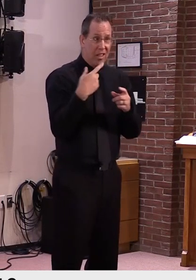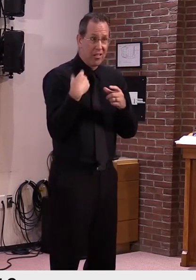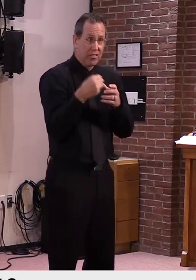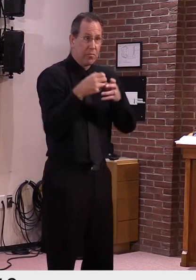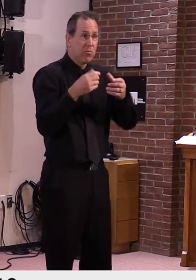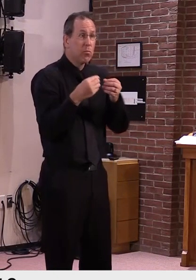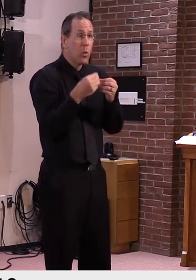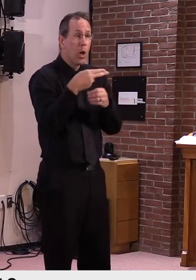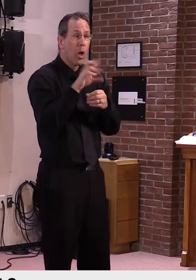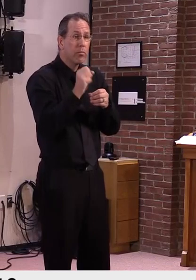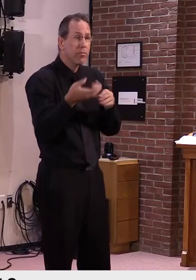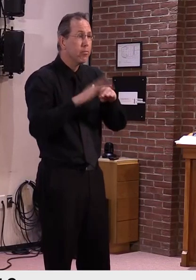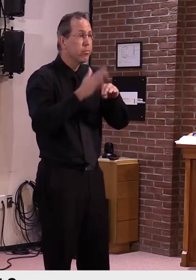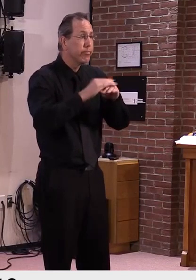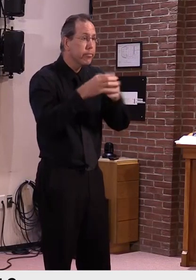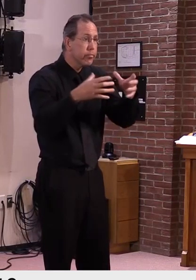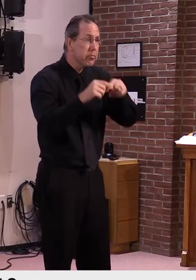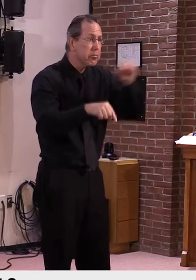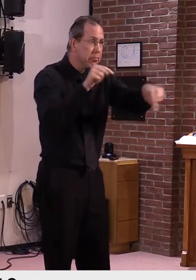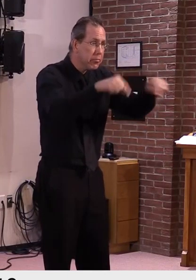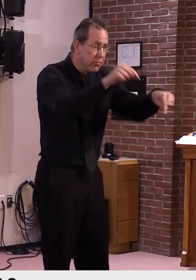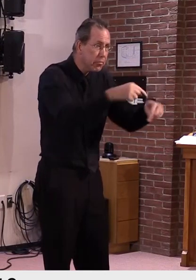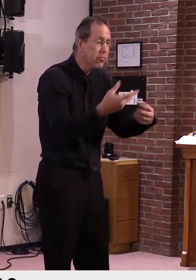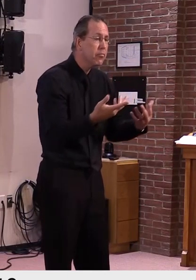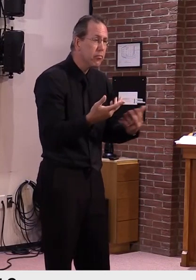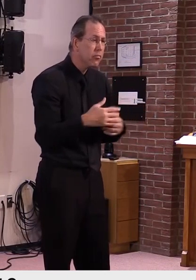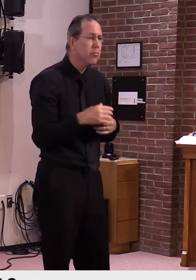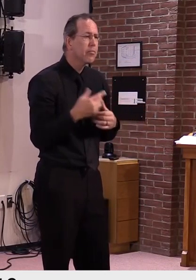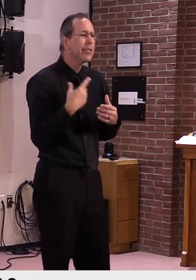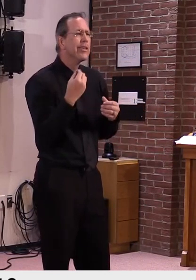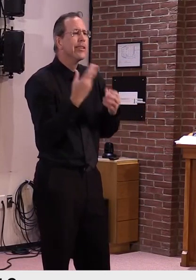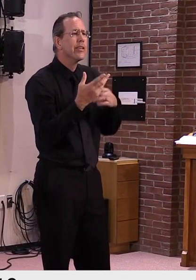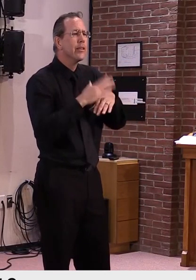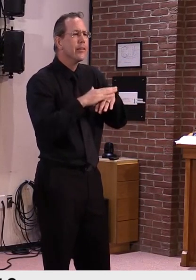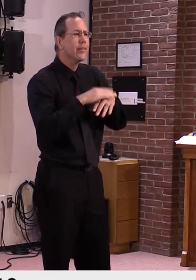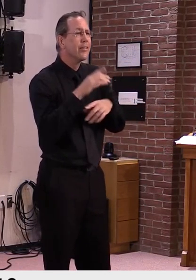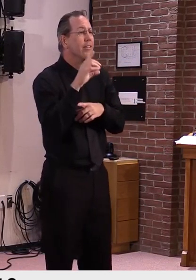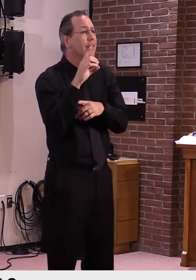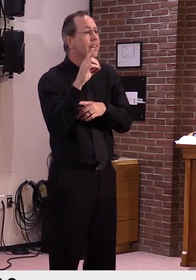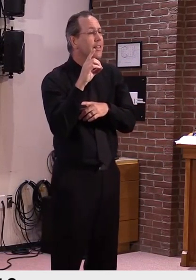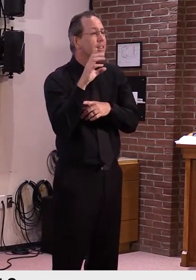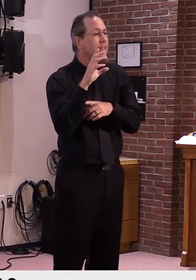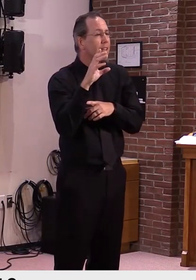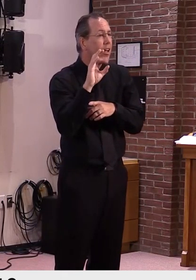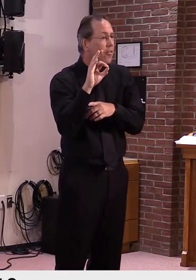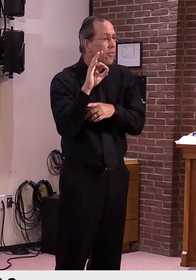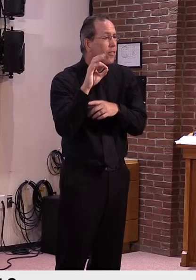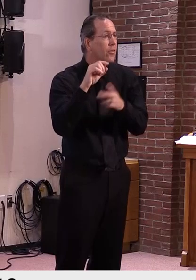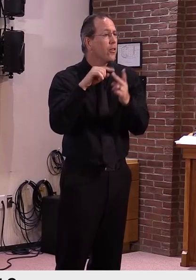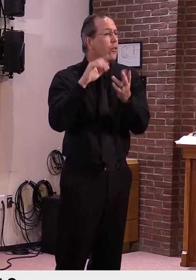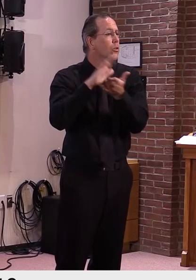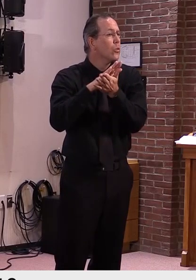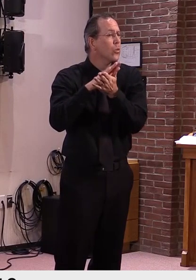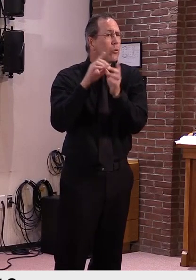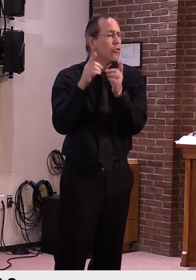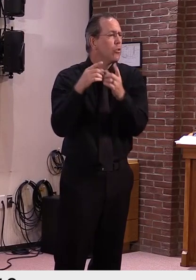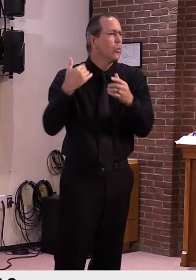got to say this. I mean, the DCF and the after school program have done remarkable